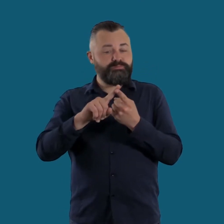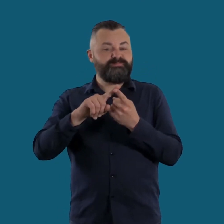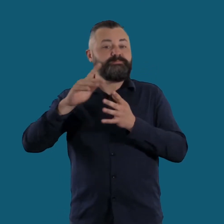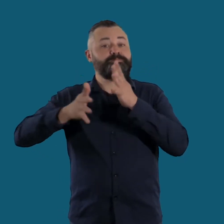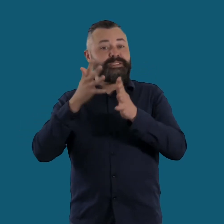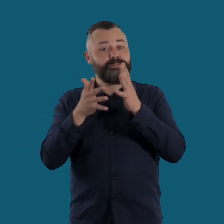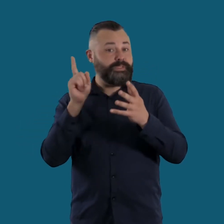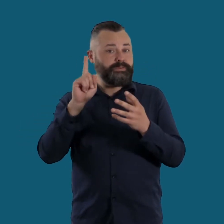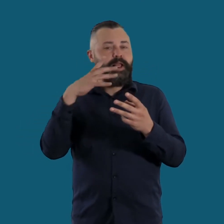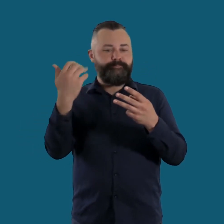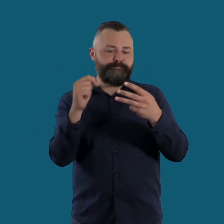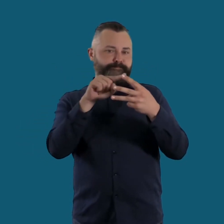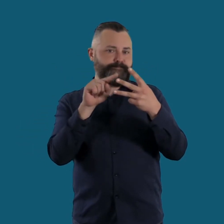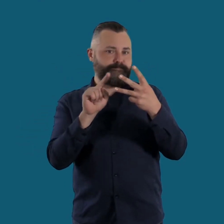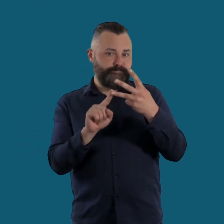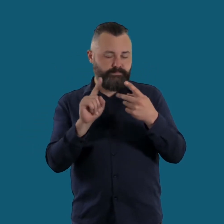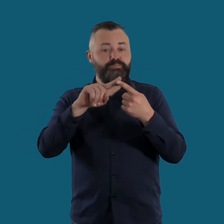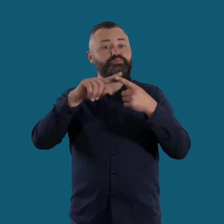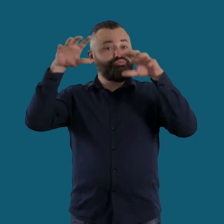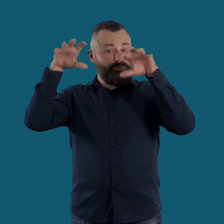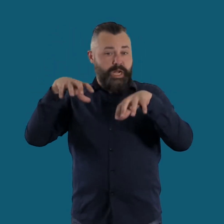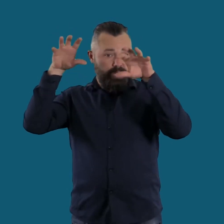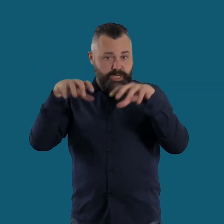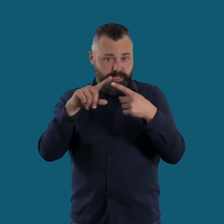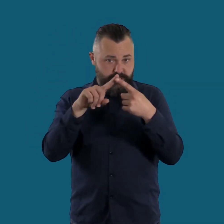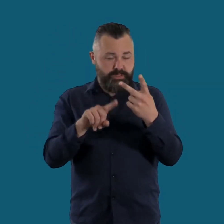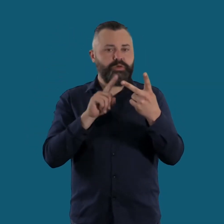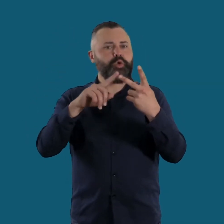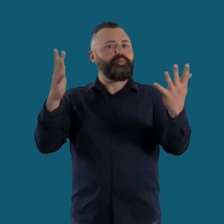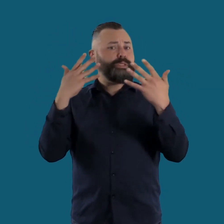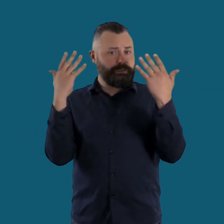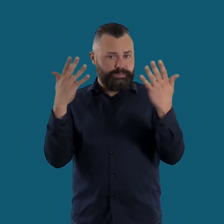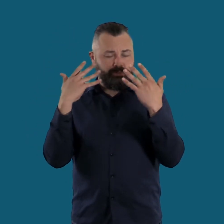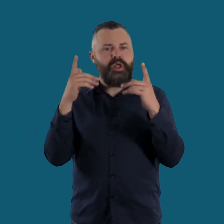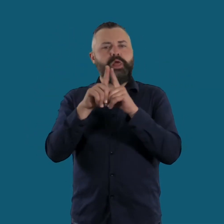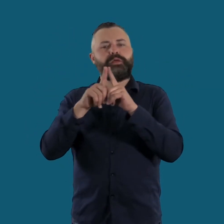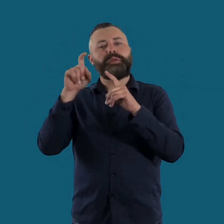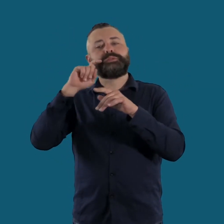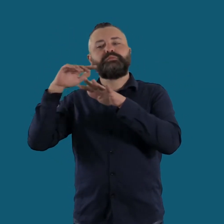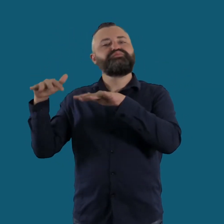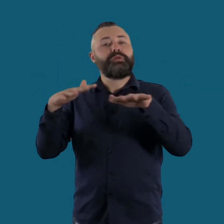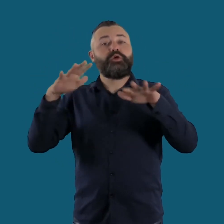being the excess sea level rise on the coast produced by weather effects over and above the expected astronomical tide.